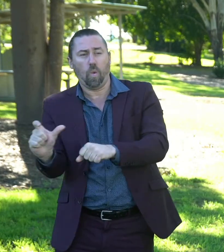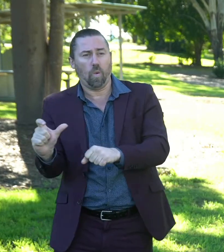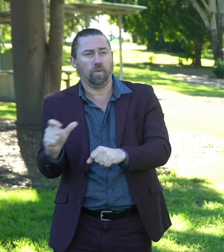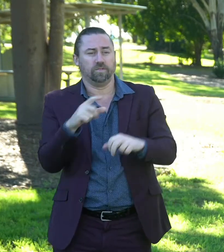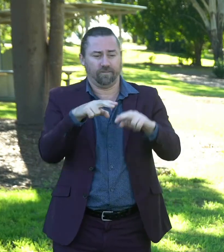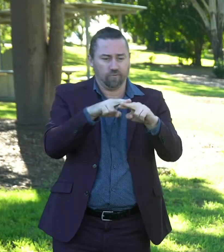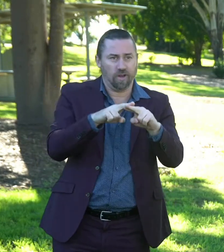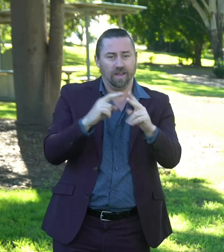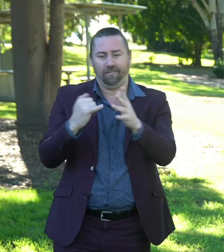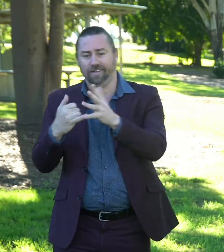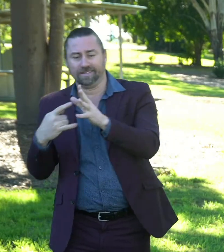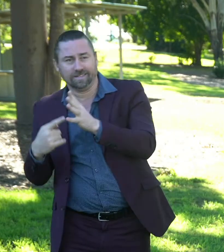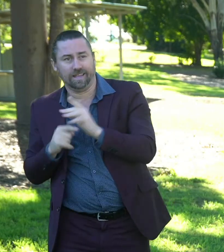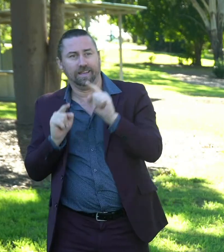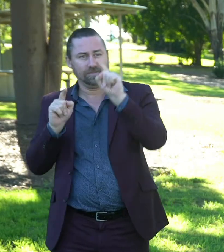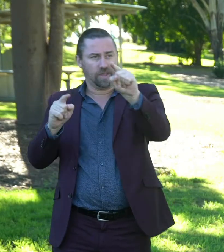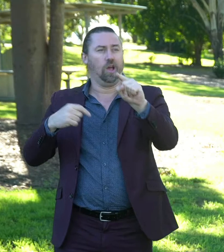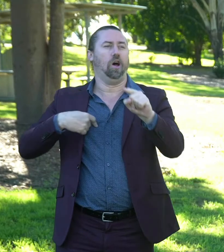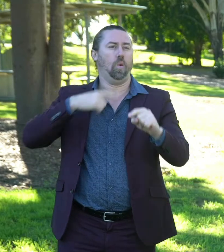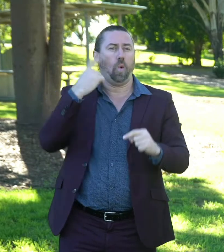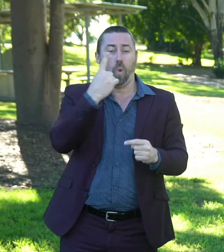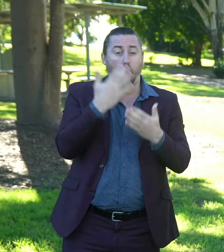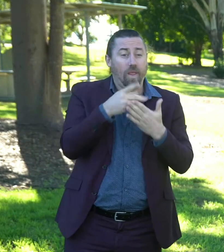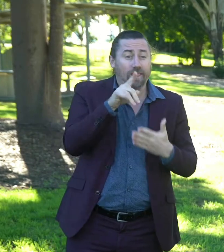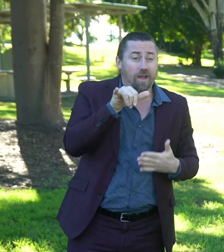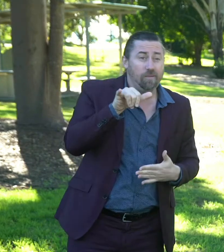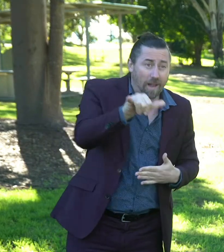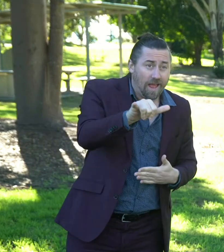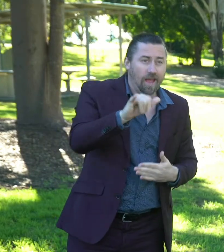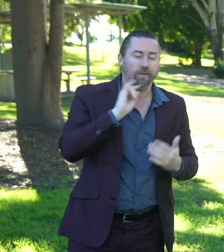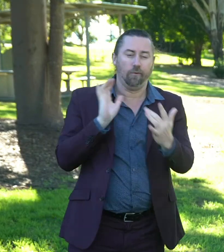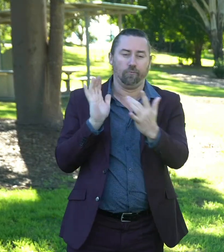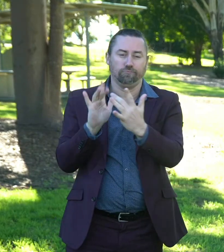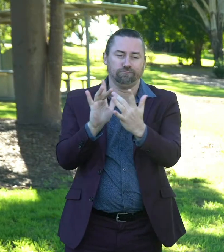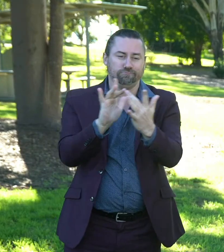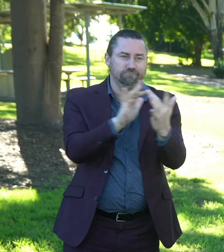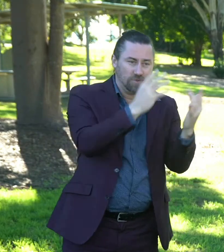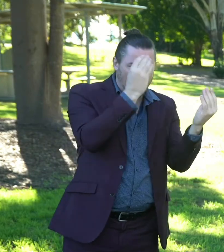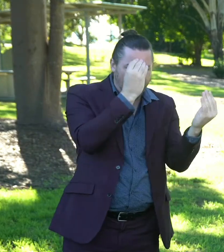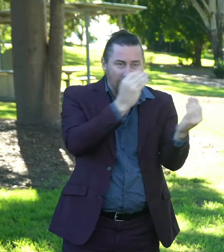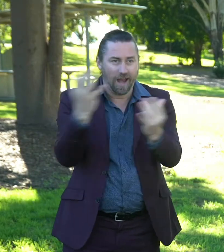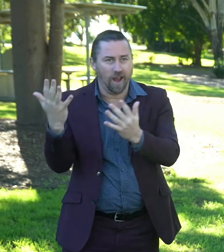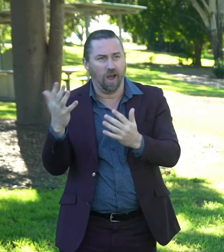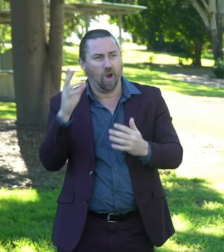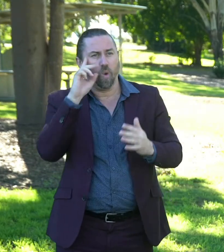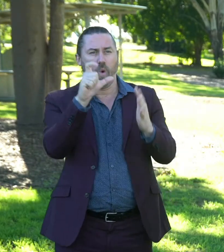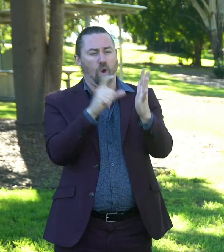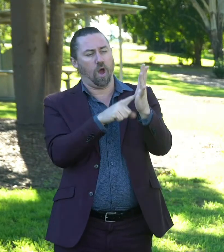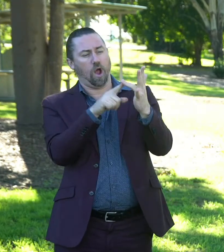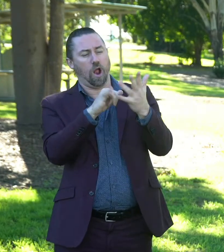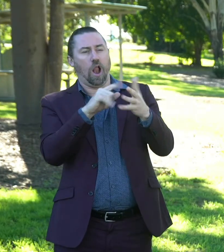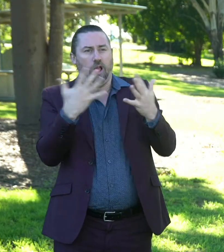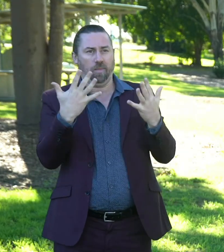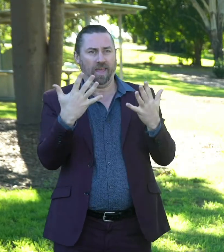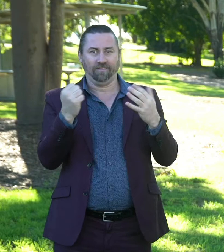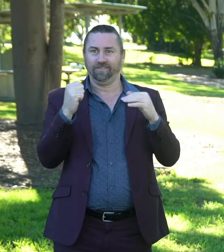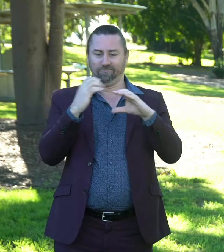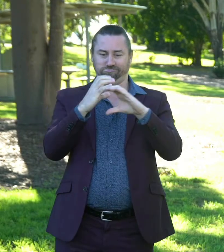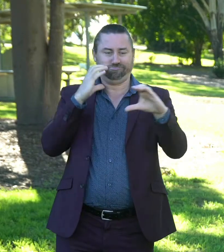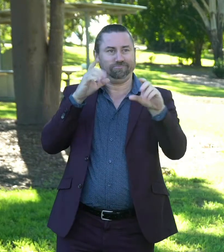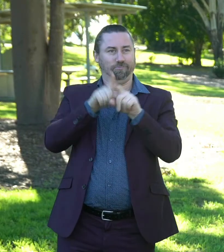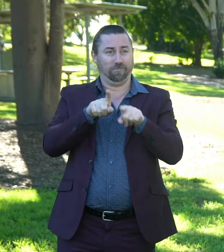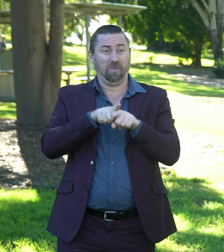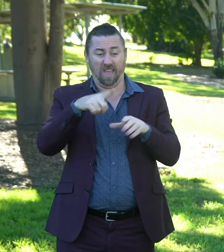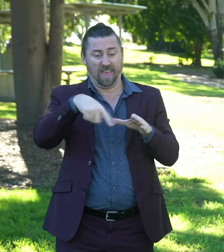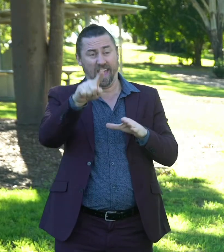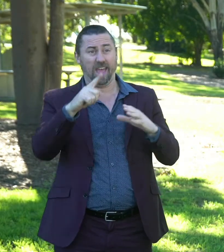Coast, so we'll be contact tracing everyone on those flights. They're all close contacts and will be going into quarantine for